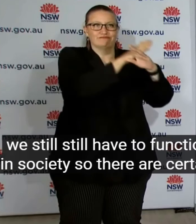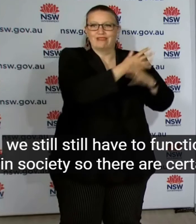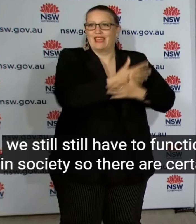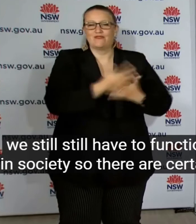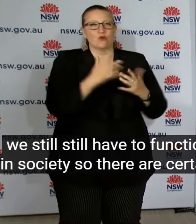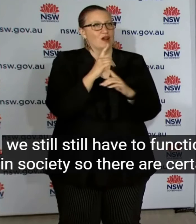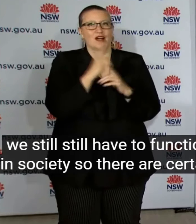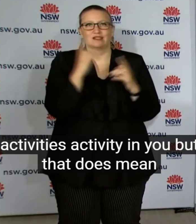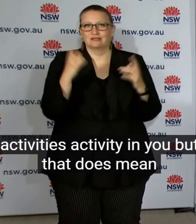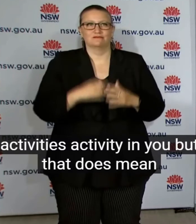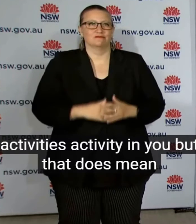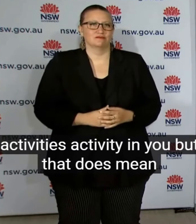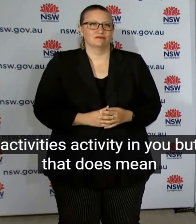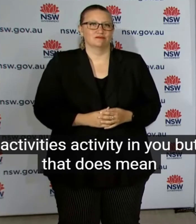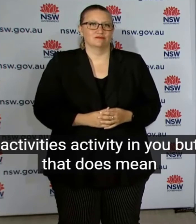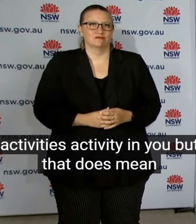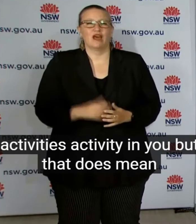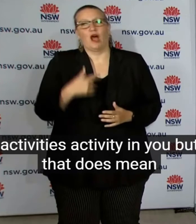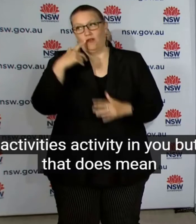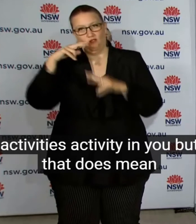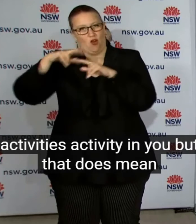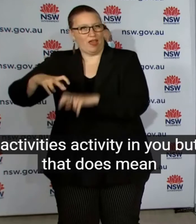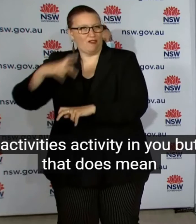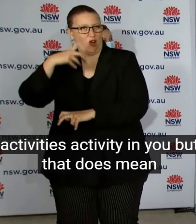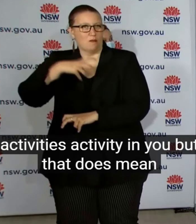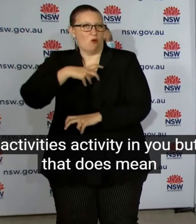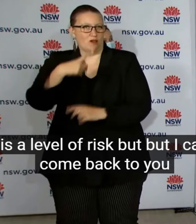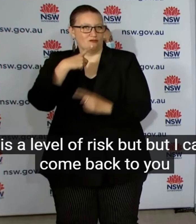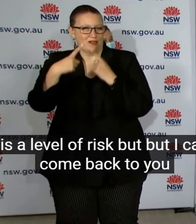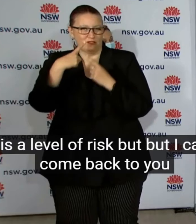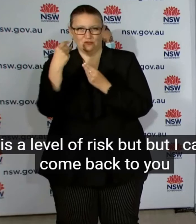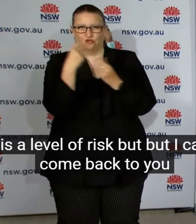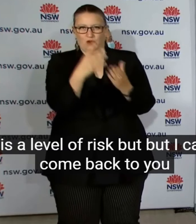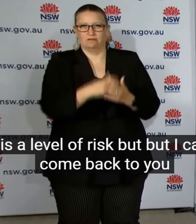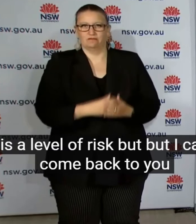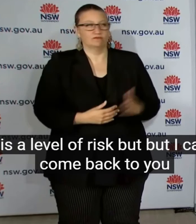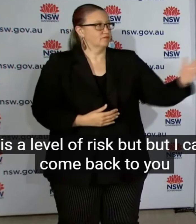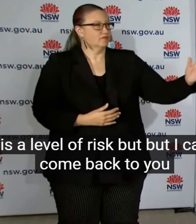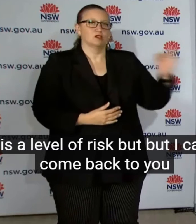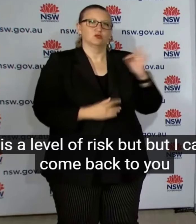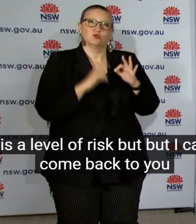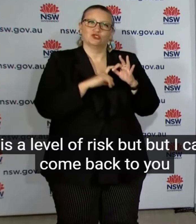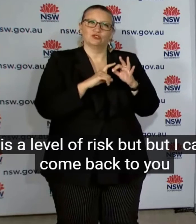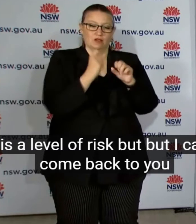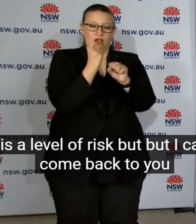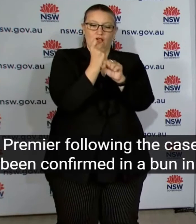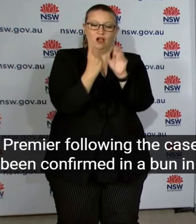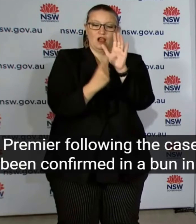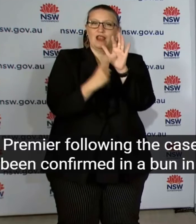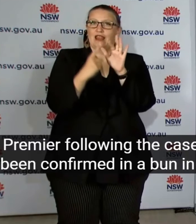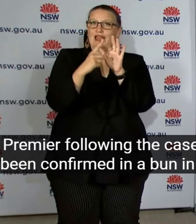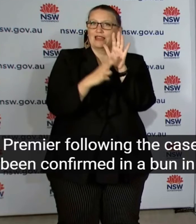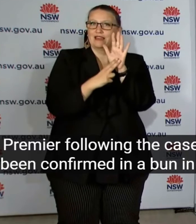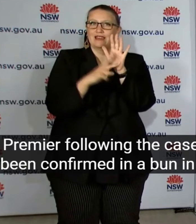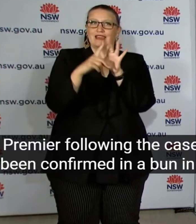back to you with further detail. Deputy Premier, following the case that's been confirmed in the Glen Innes area, how likely is it that you are going to lock down that region later